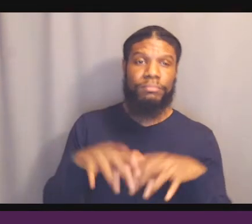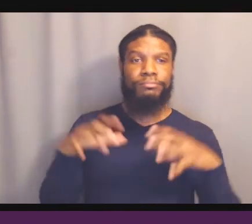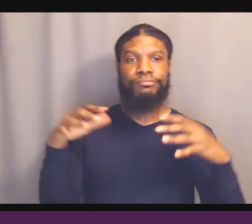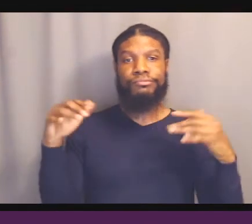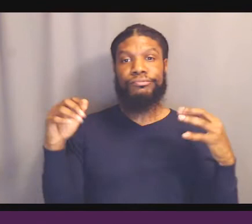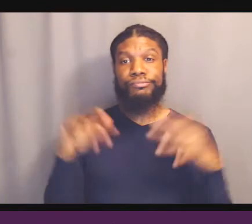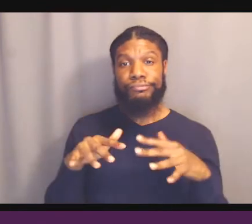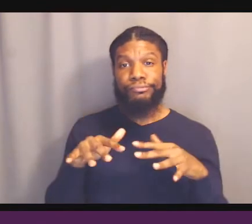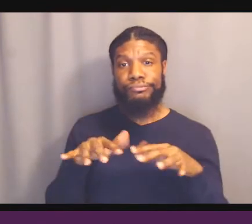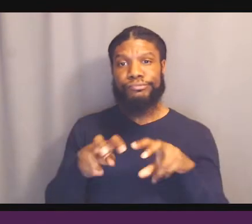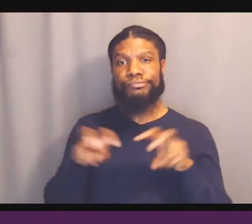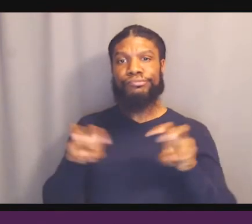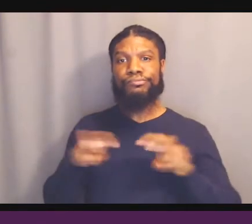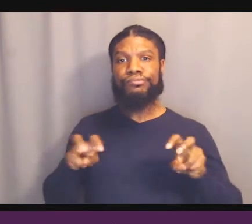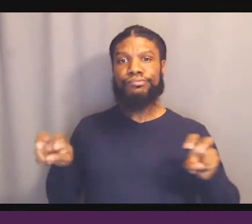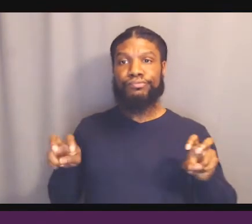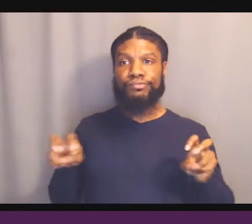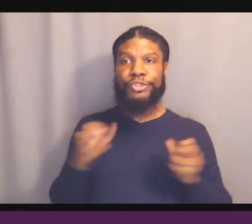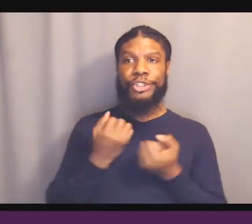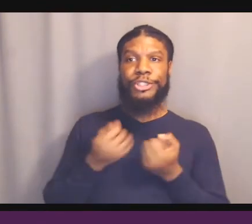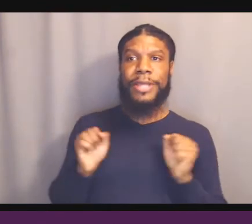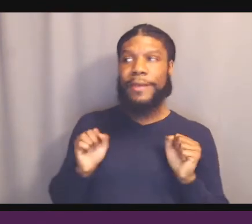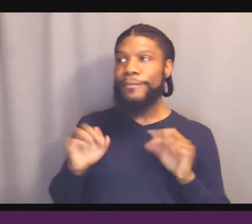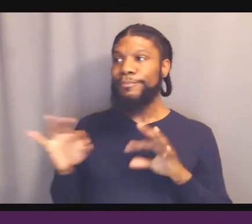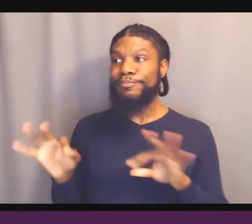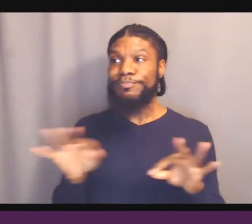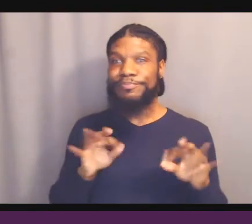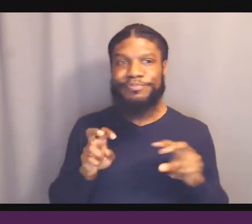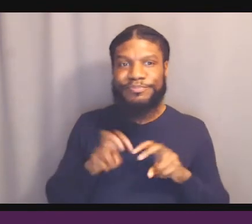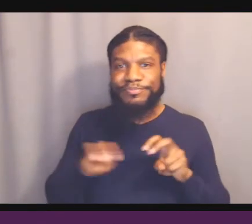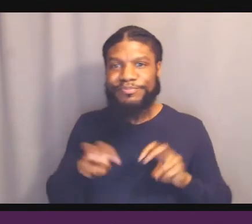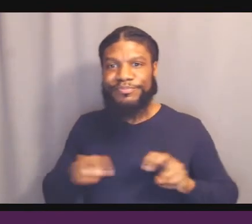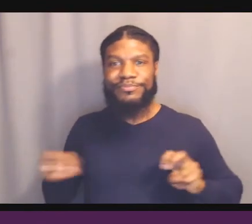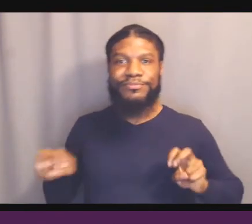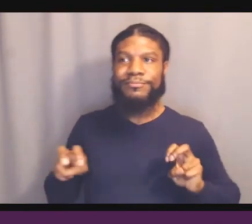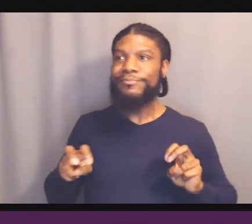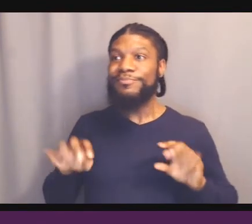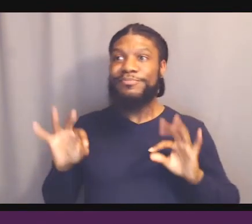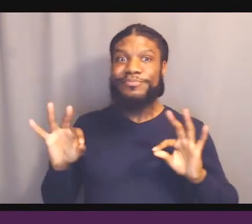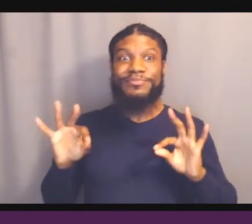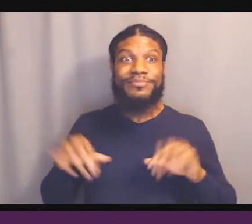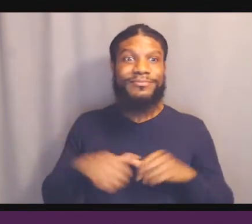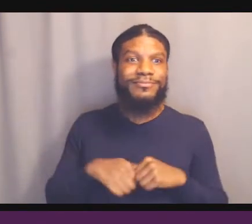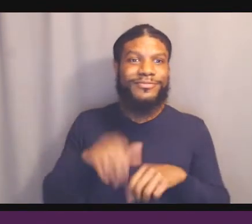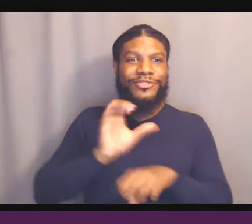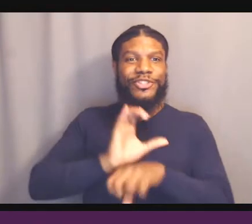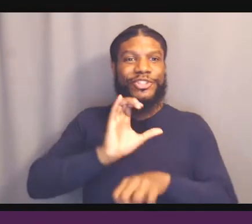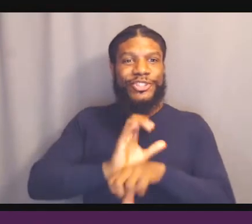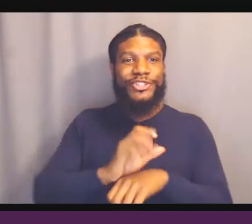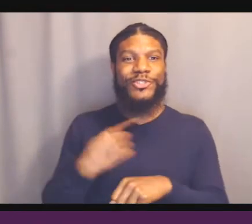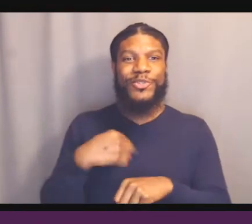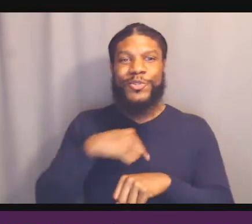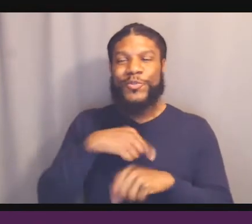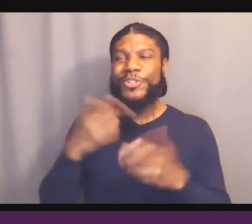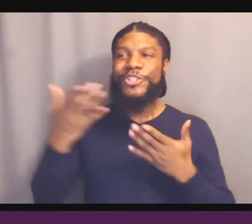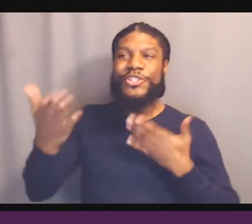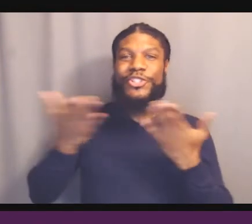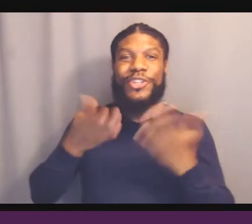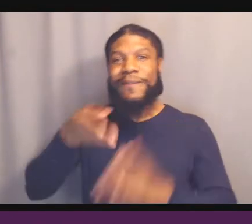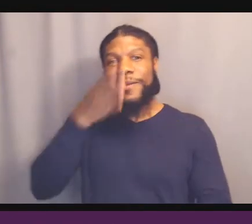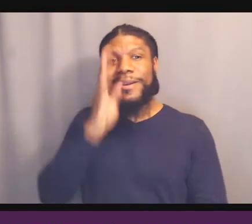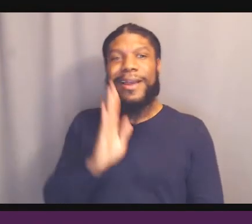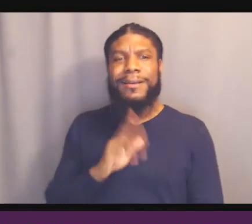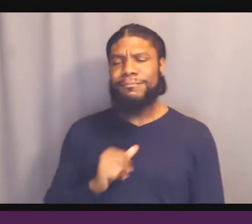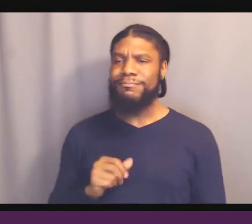seats in a safe place, saying in the safe place of sanctuary, saying we're serving God. No, you